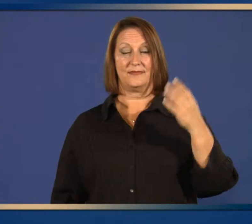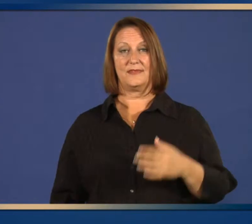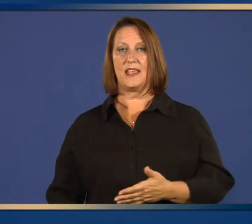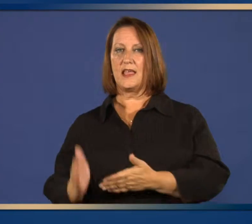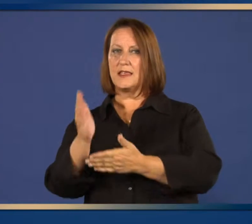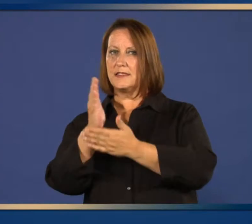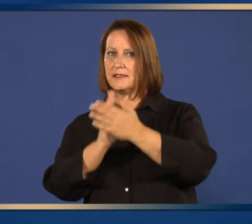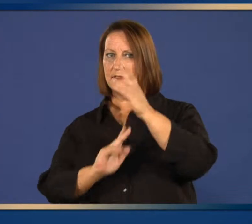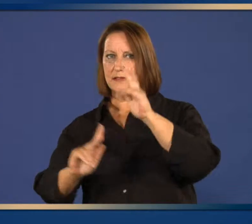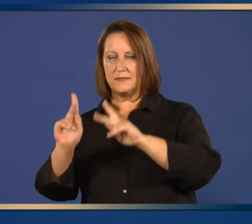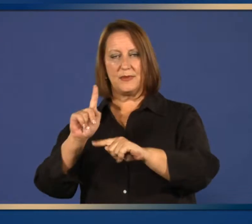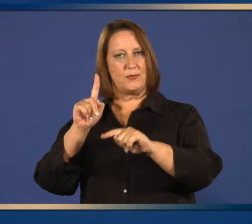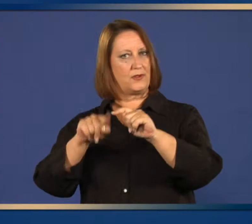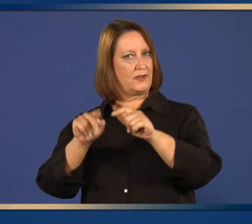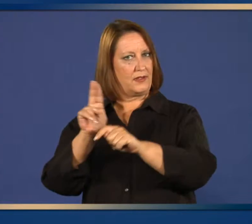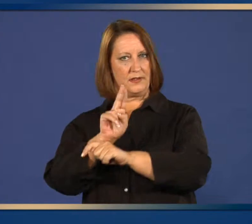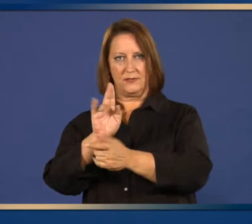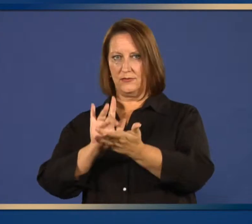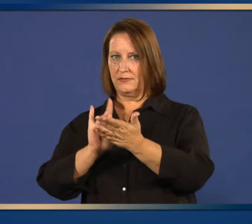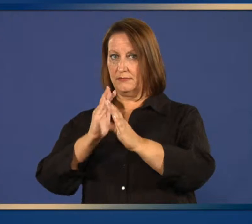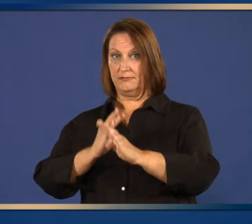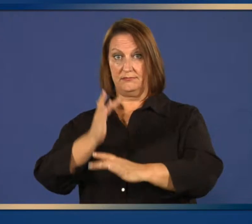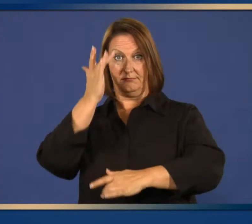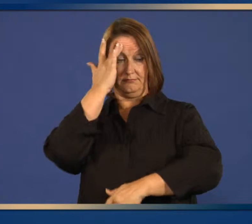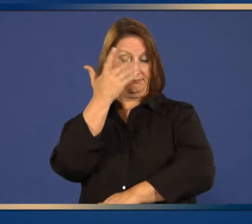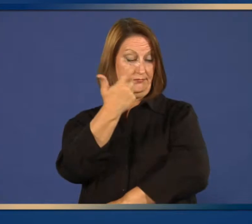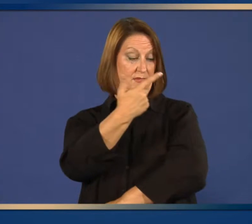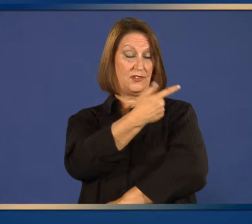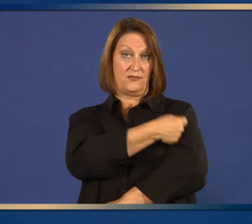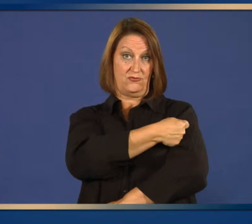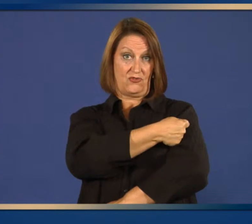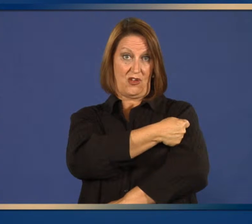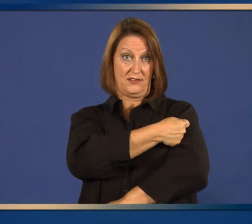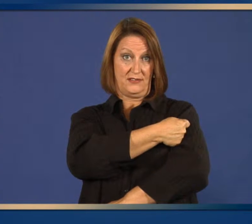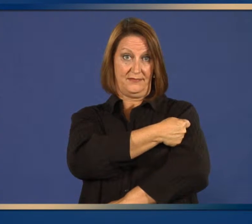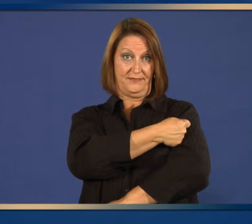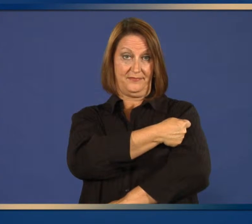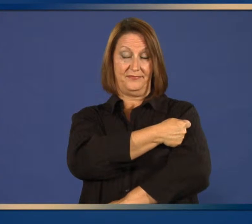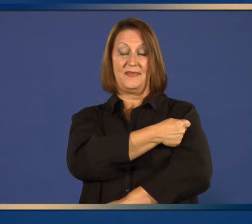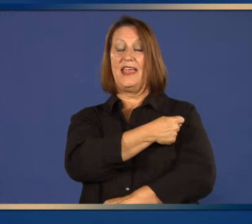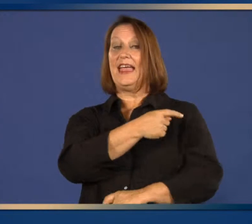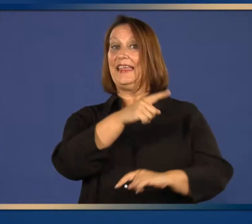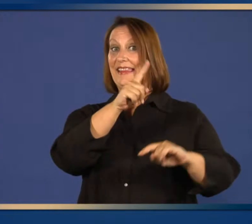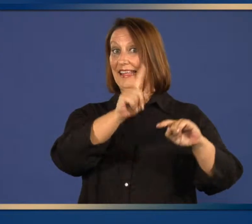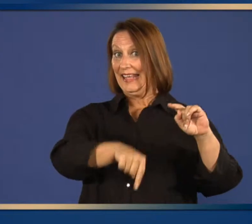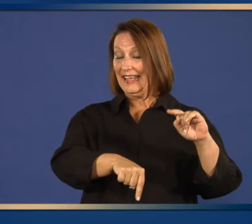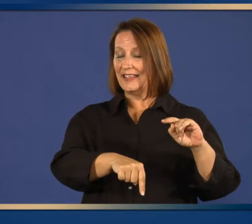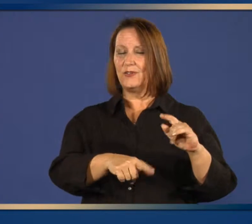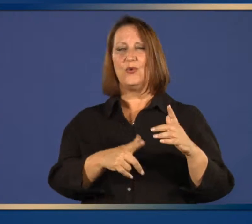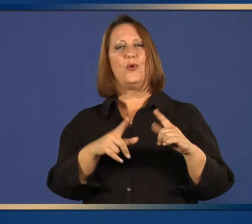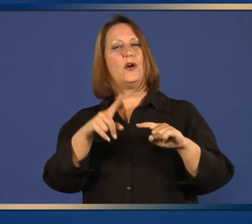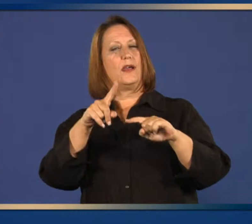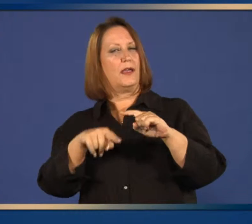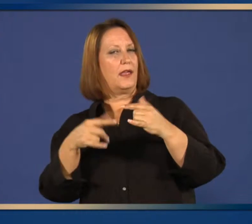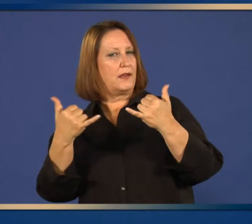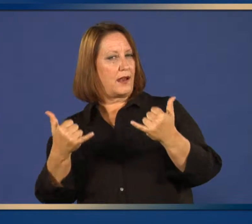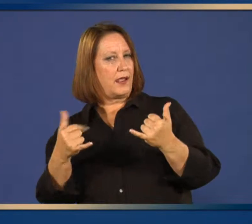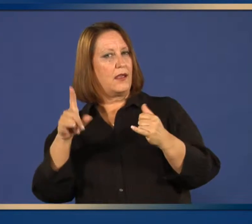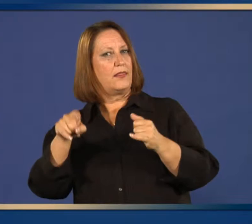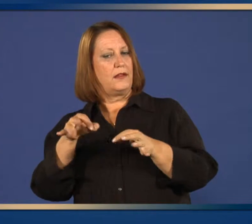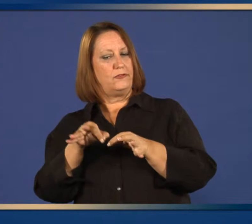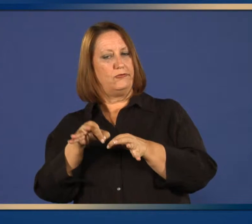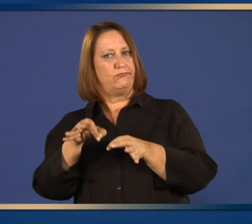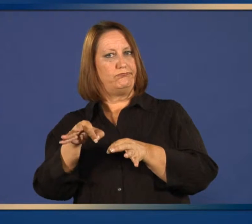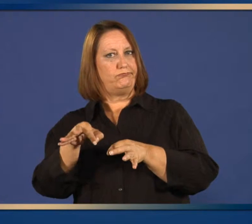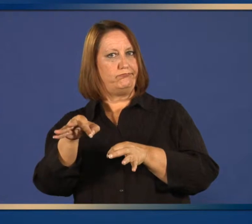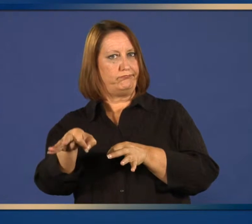Four, some people should not get inactivated influenza vaccine or